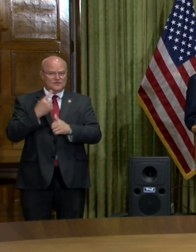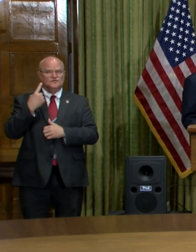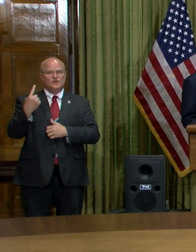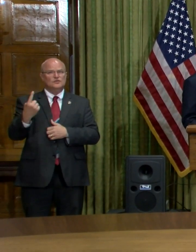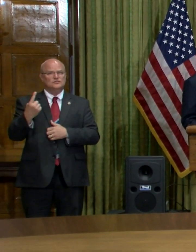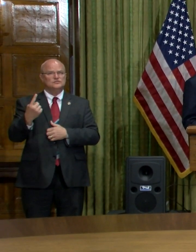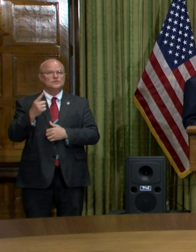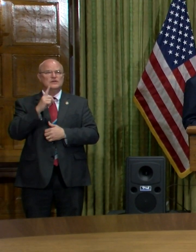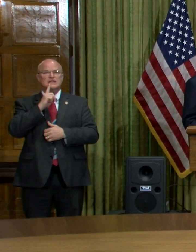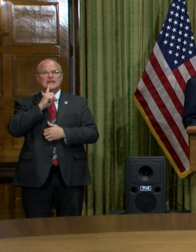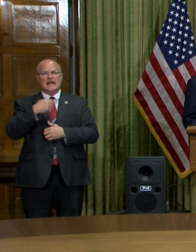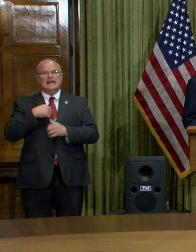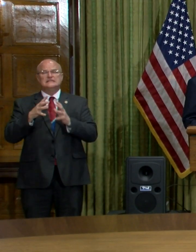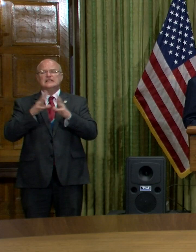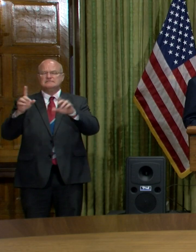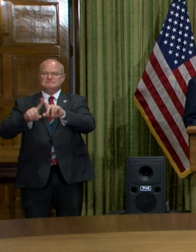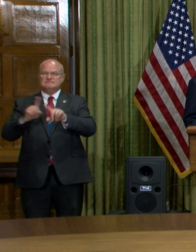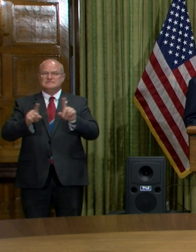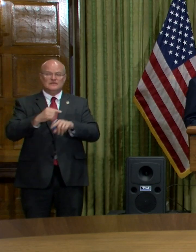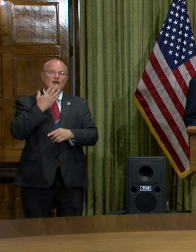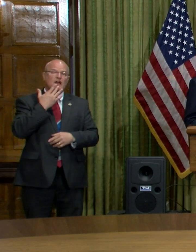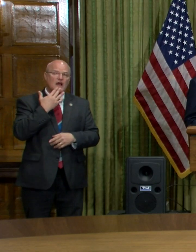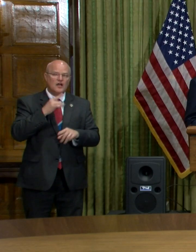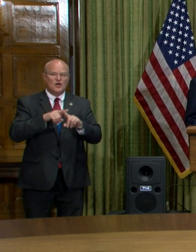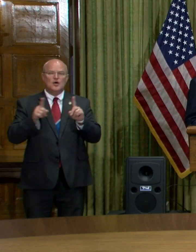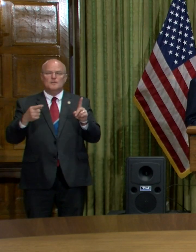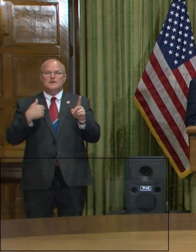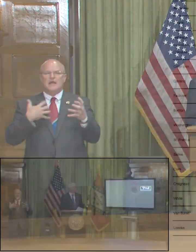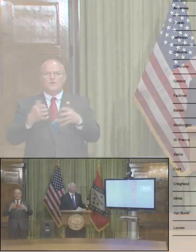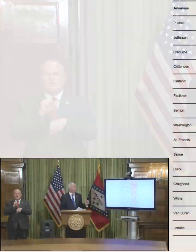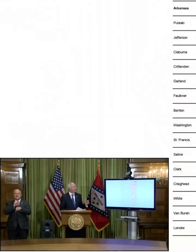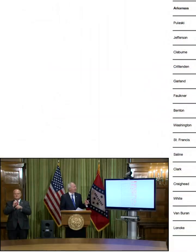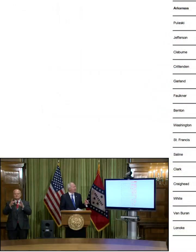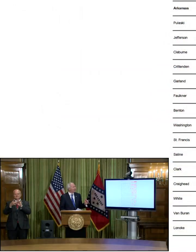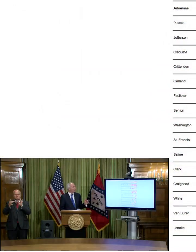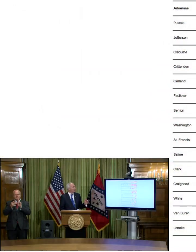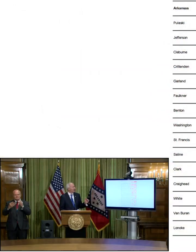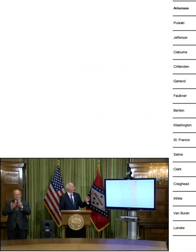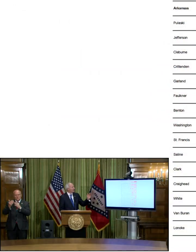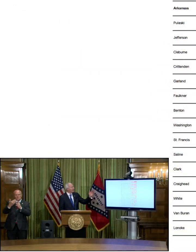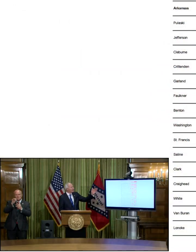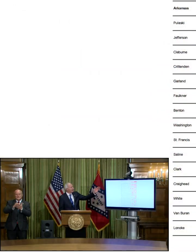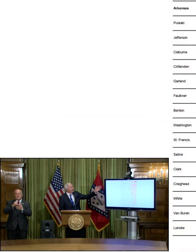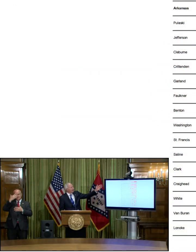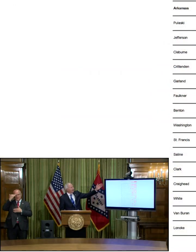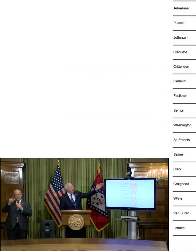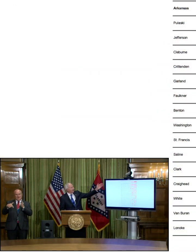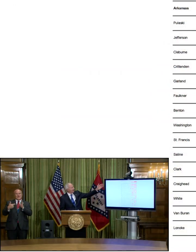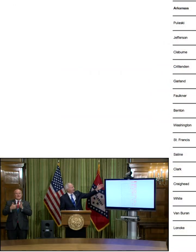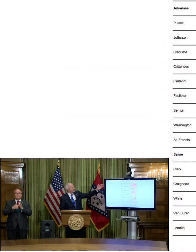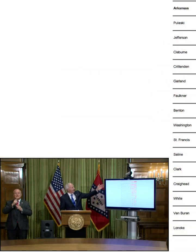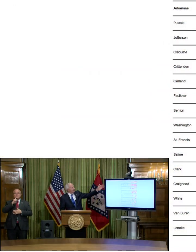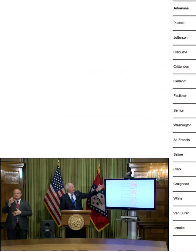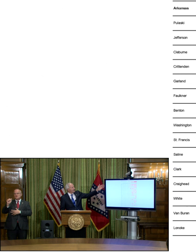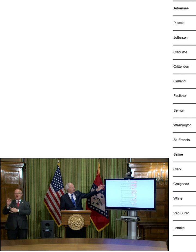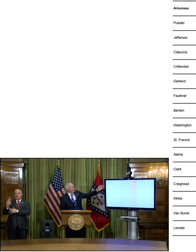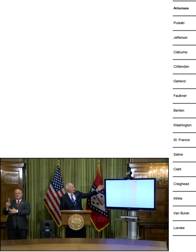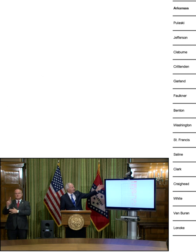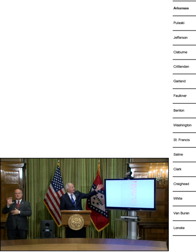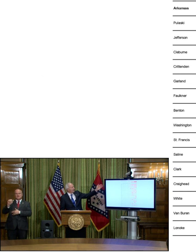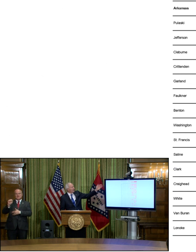one has got a lot of different color in it, but let me work you through it because these are